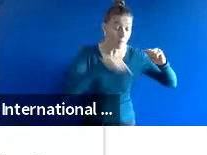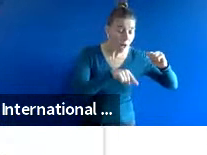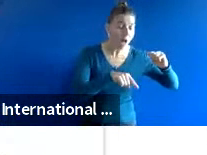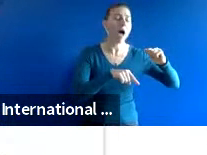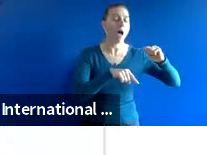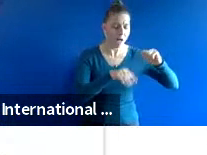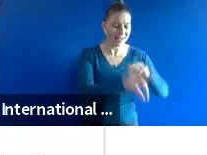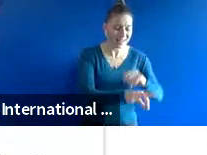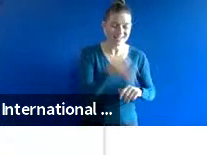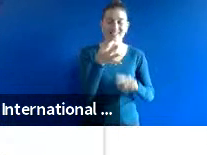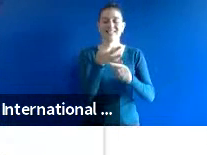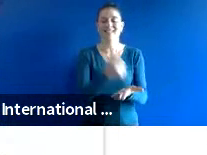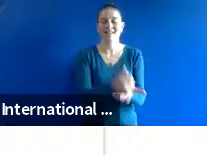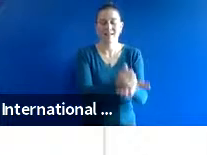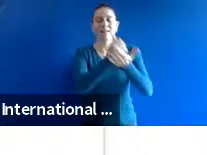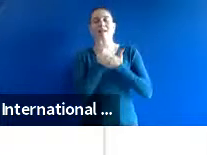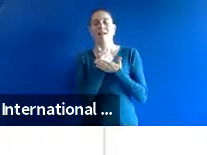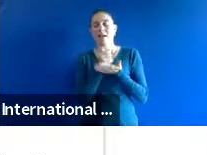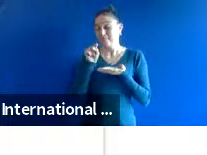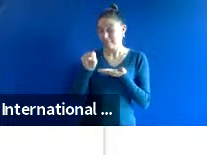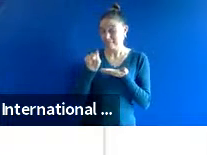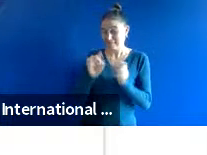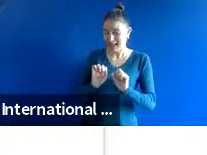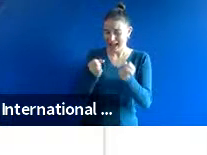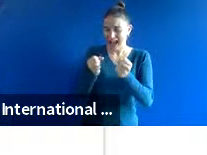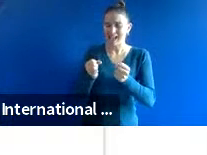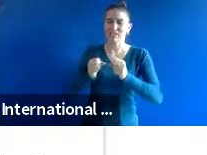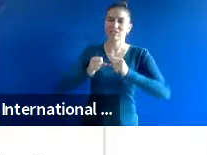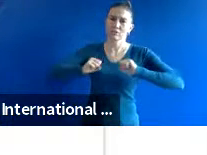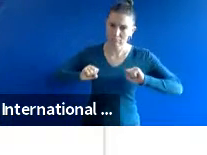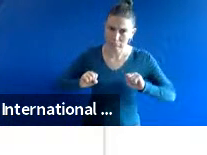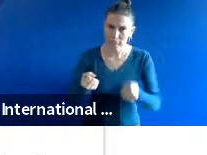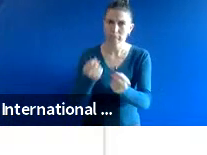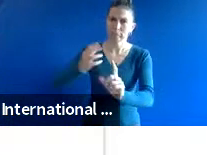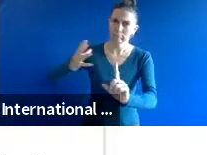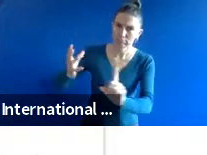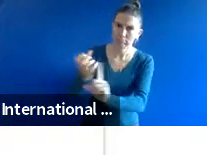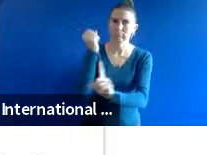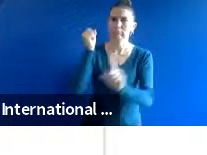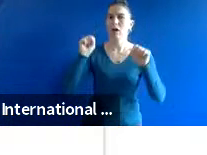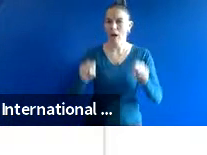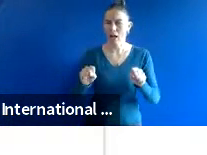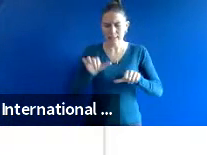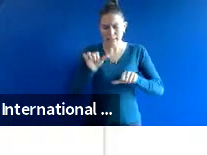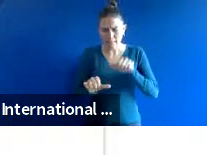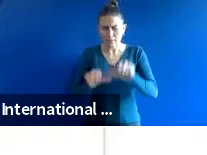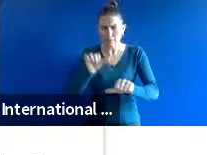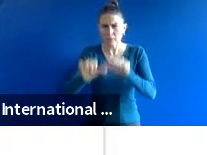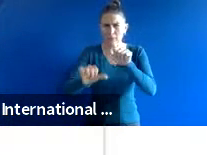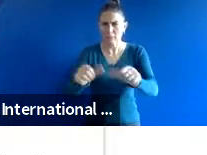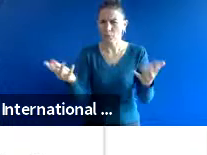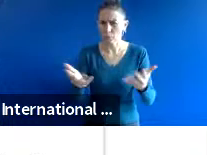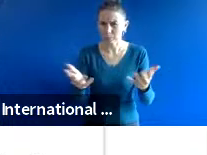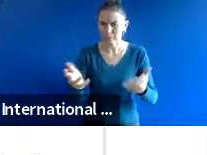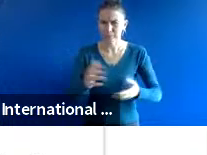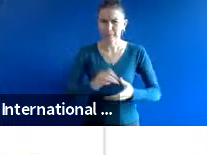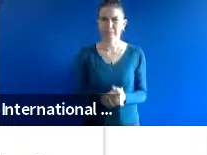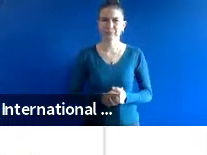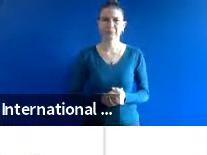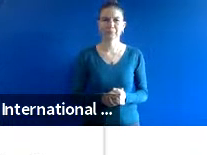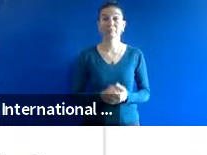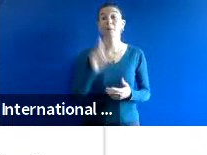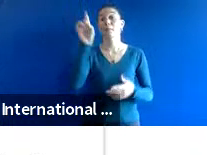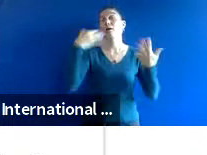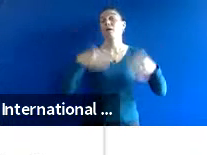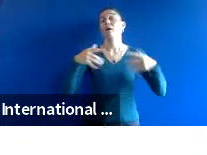out to install that objective on inclusive mobility. But more important as well is the great work